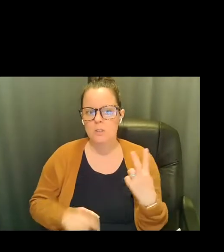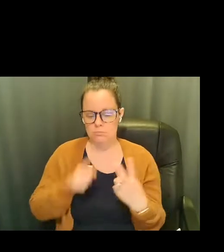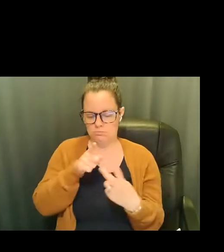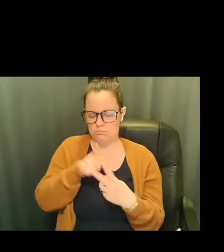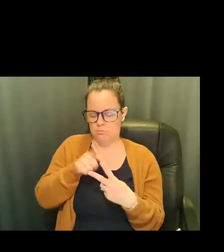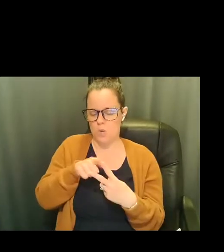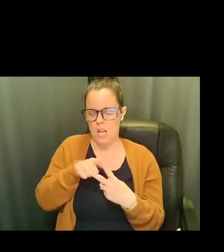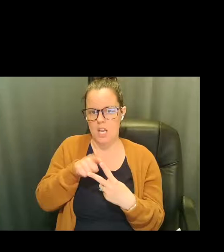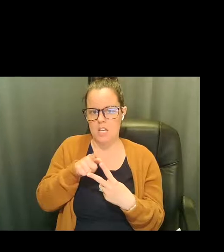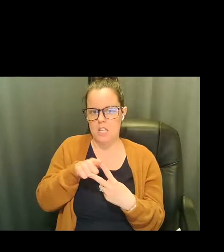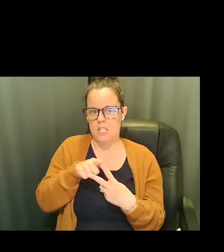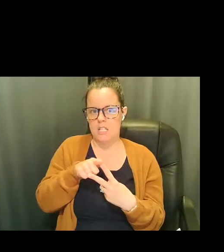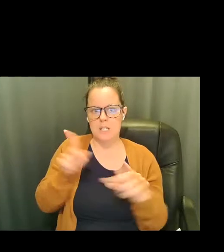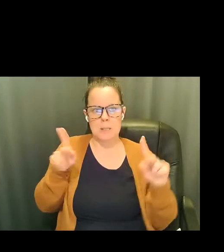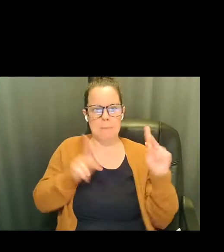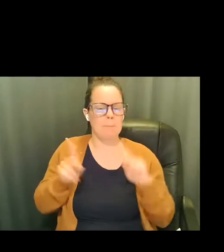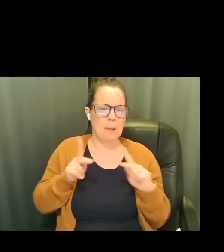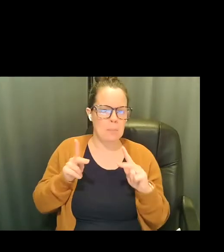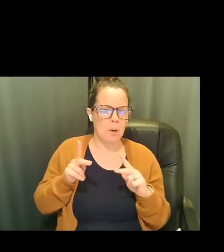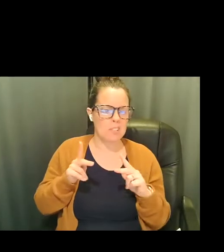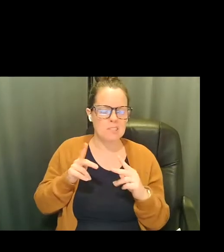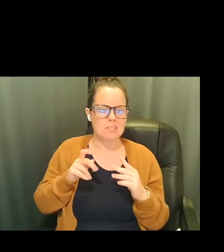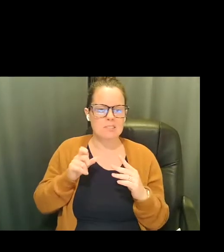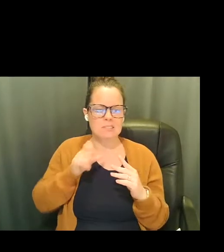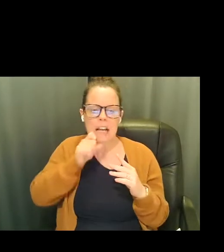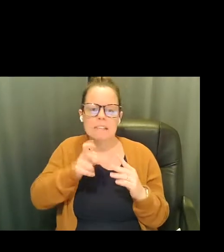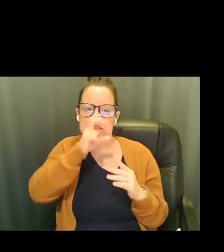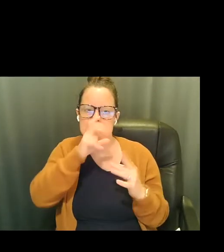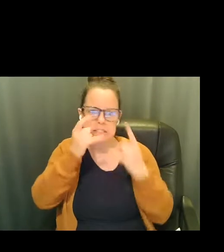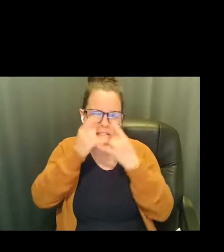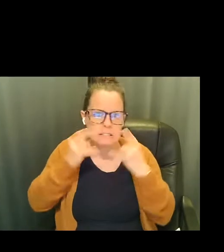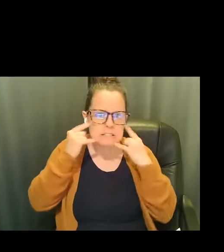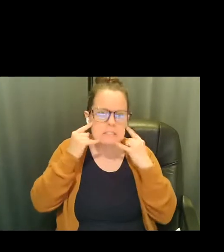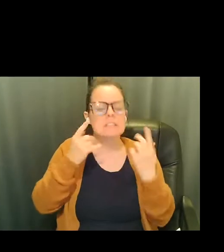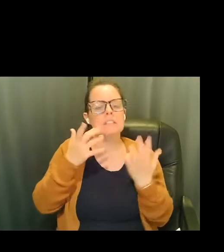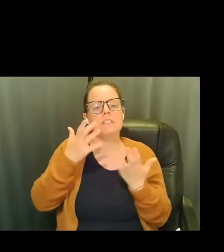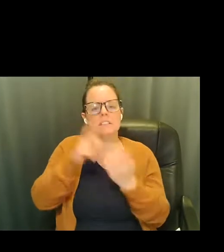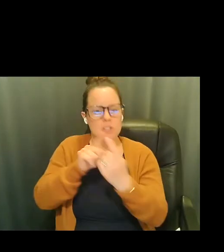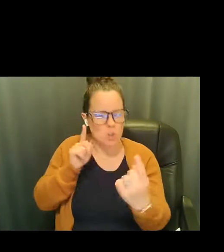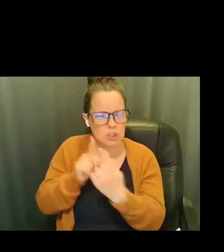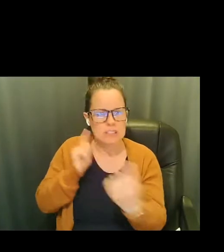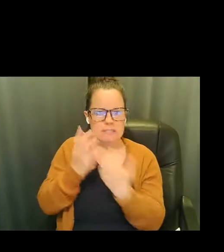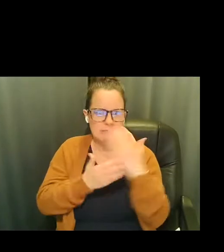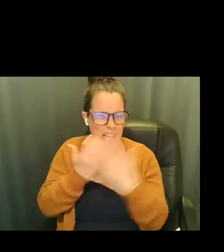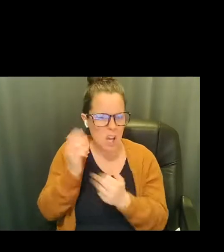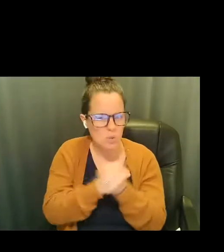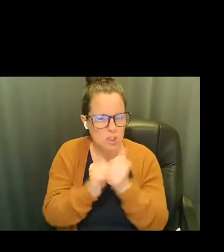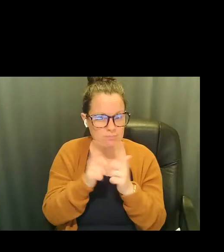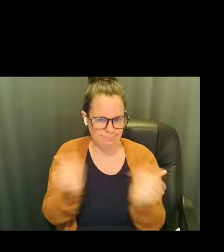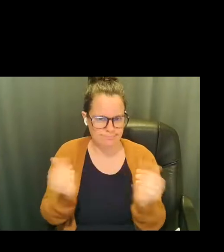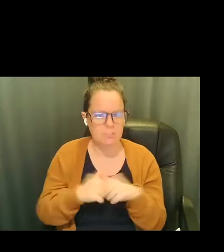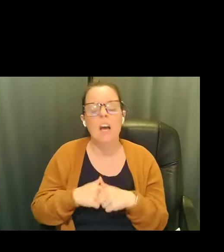is people backing off on non-pharmaceutical interventions. And the other is we know